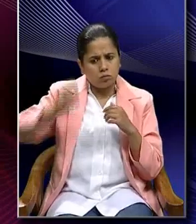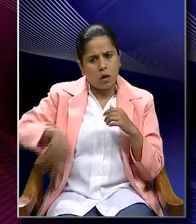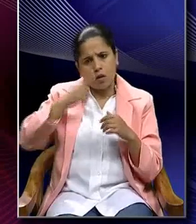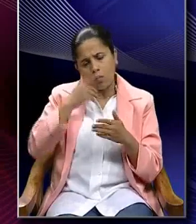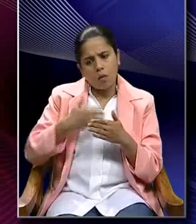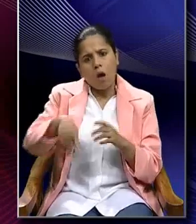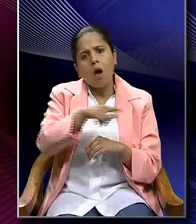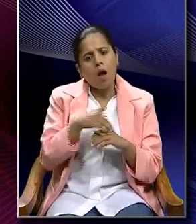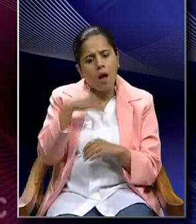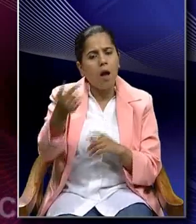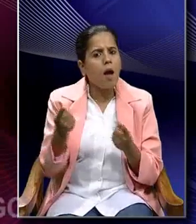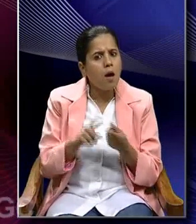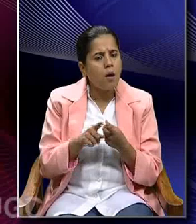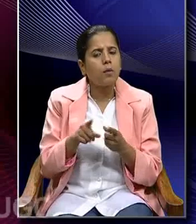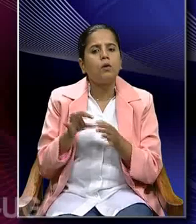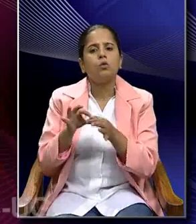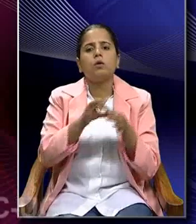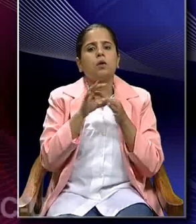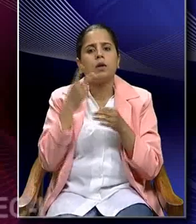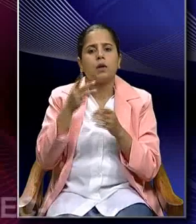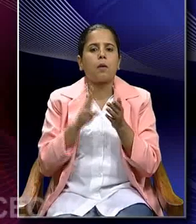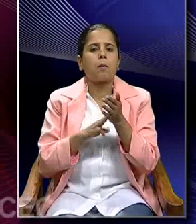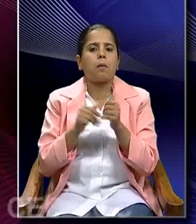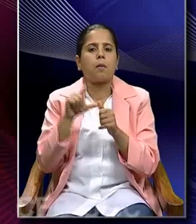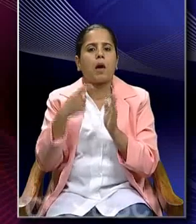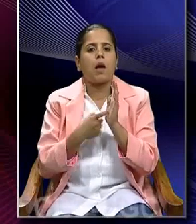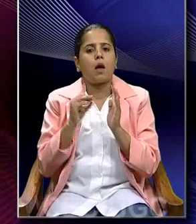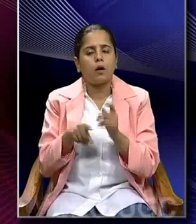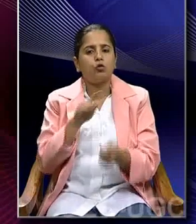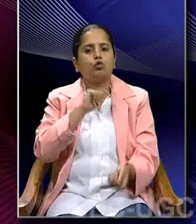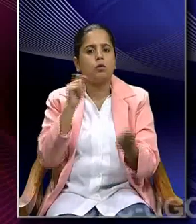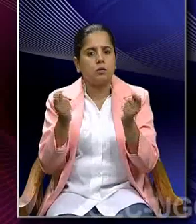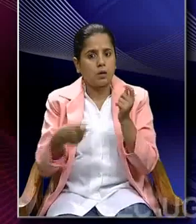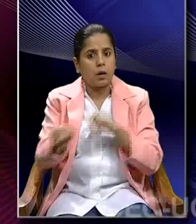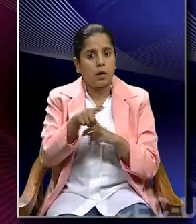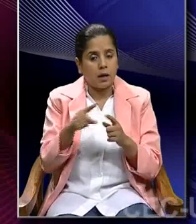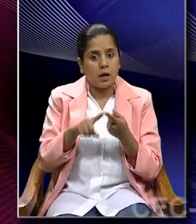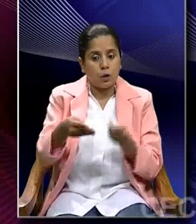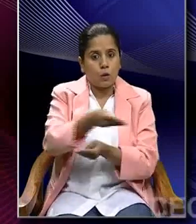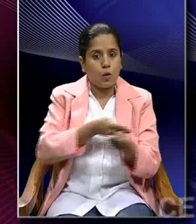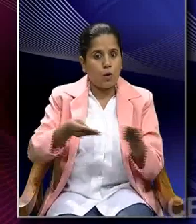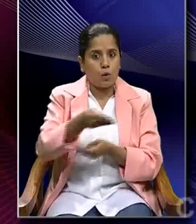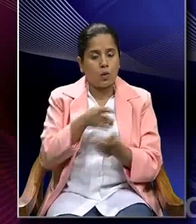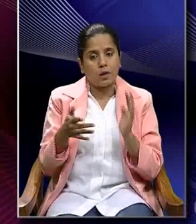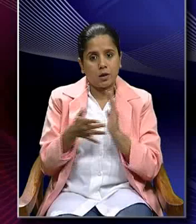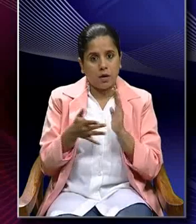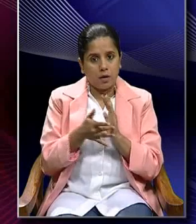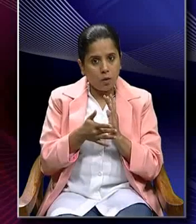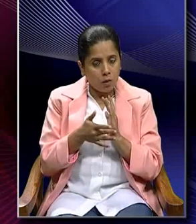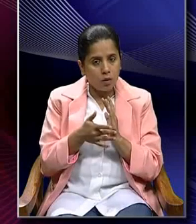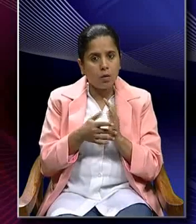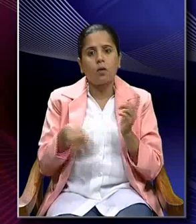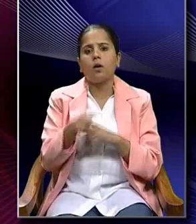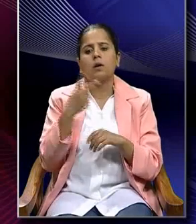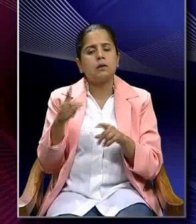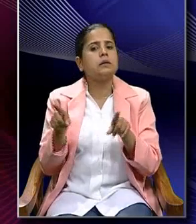arise. So there's a relation between macro changes in economy, technology, as